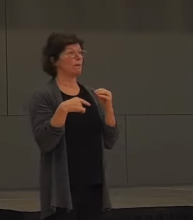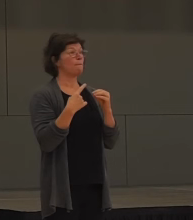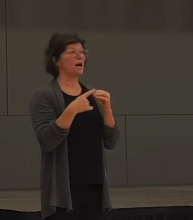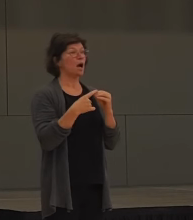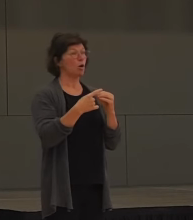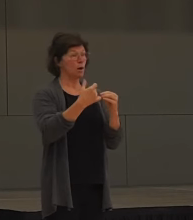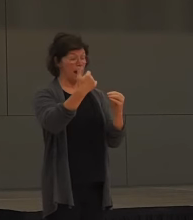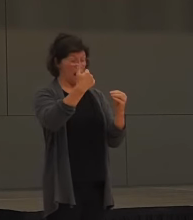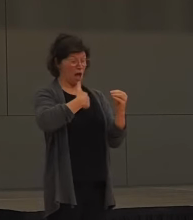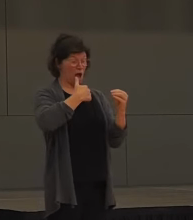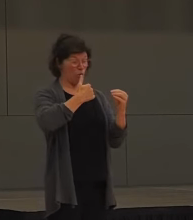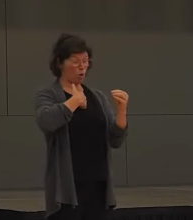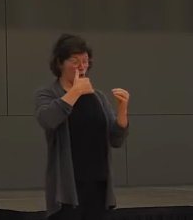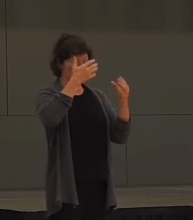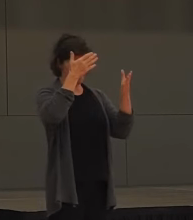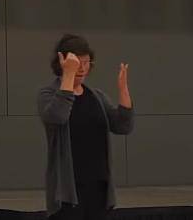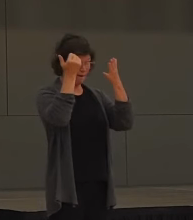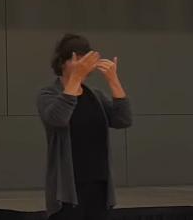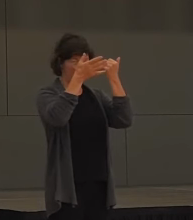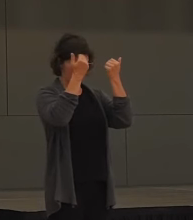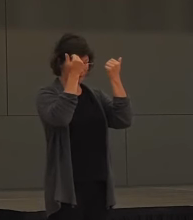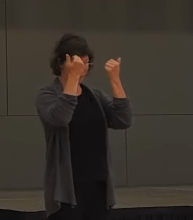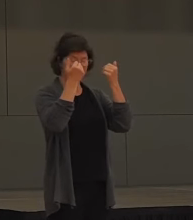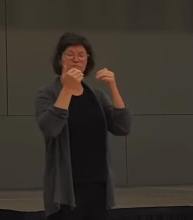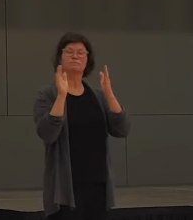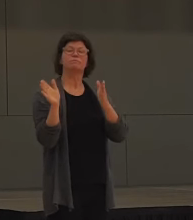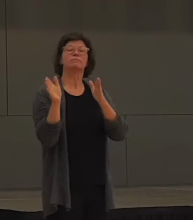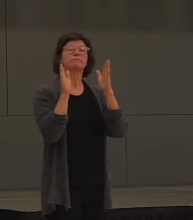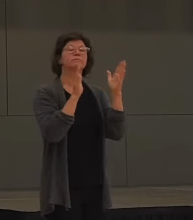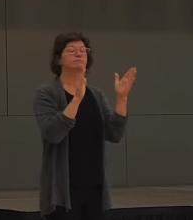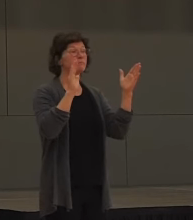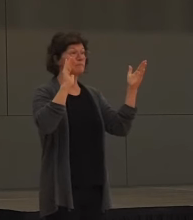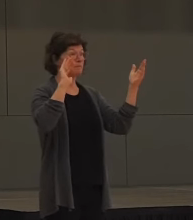memory lapses as compared to